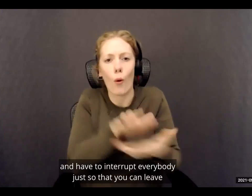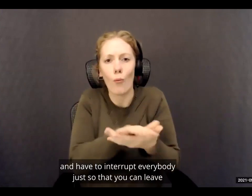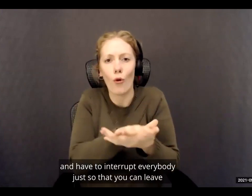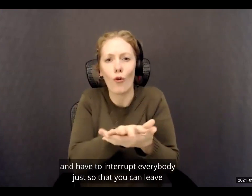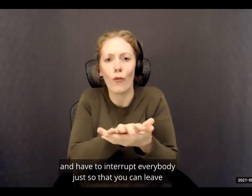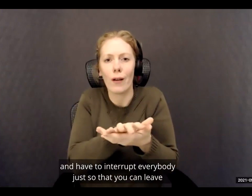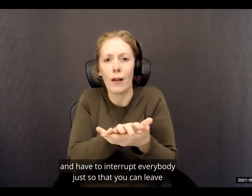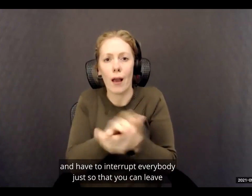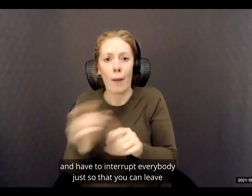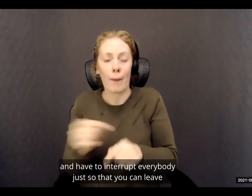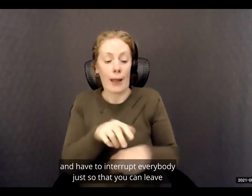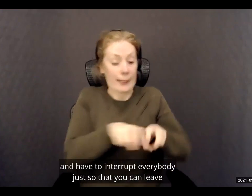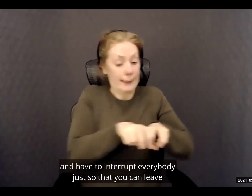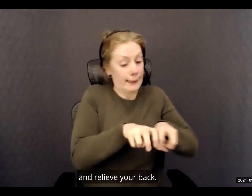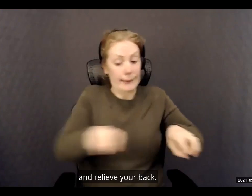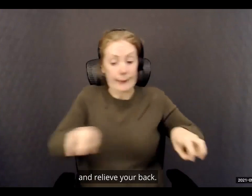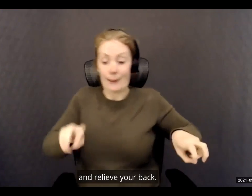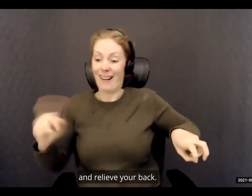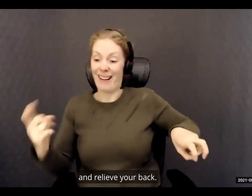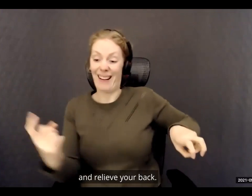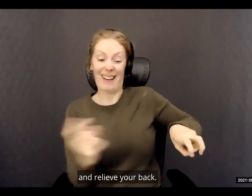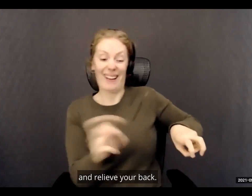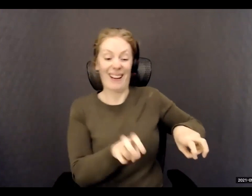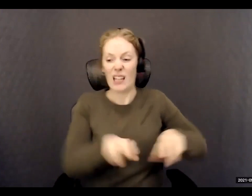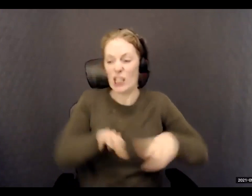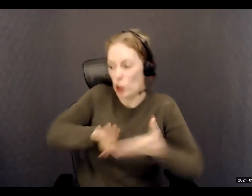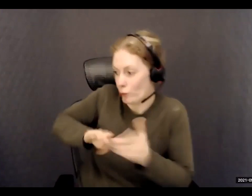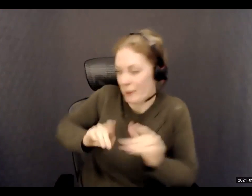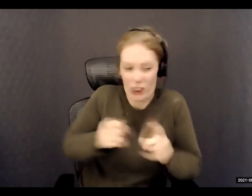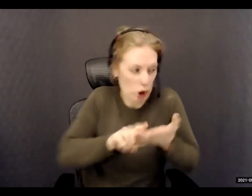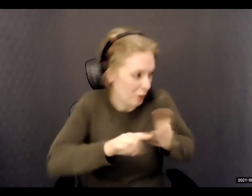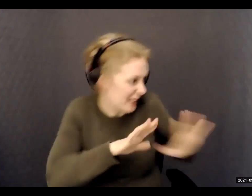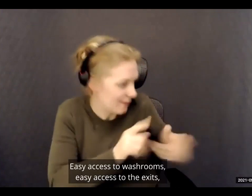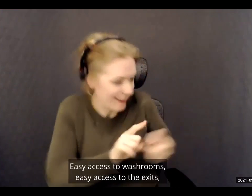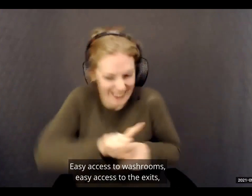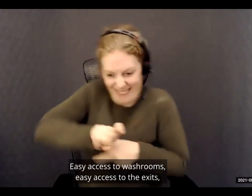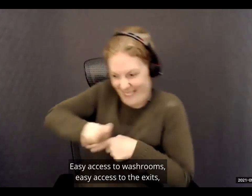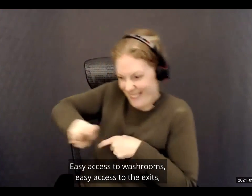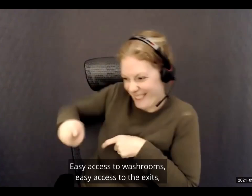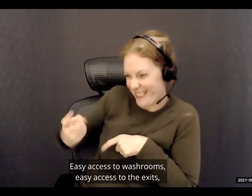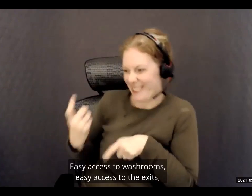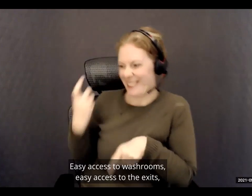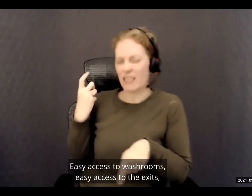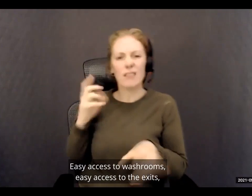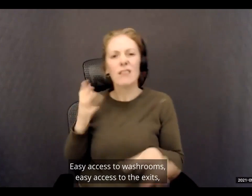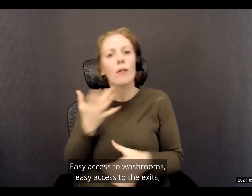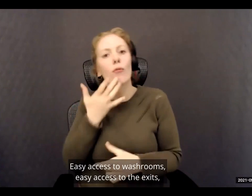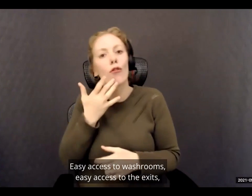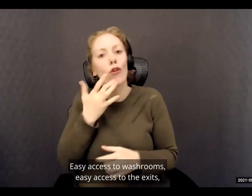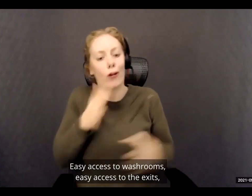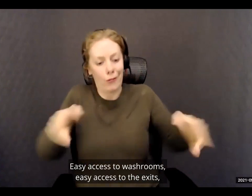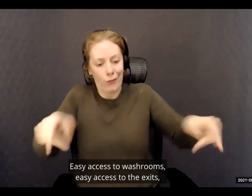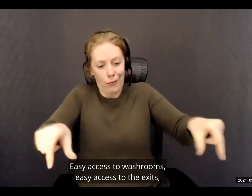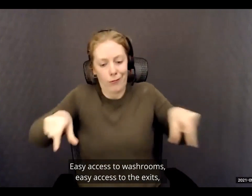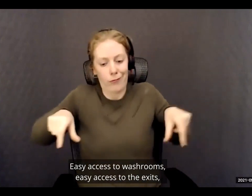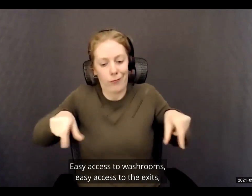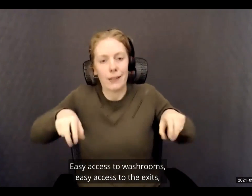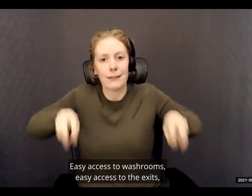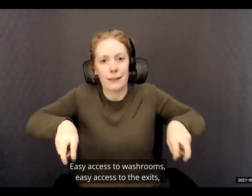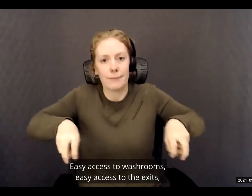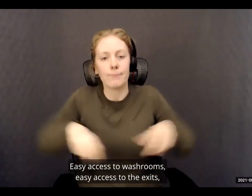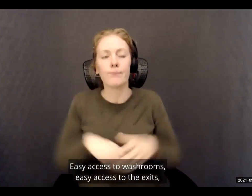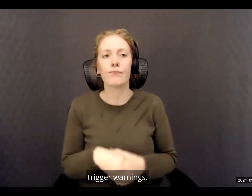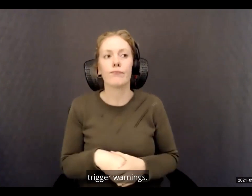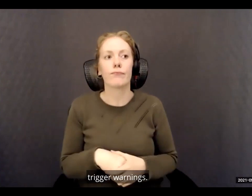have to interrupt everybody just so that you can leave and relieve your back. Easy access to washrooms, easy access to the